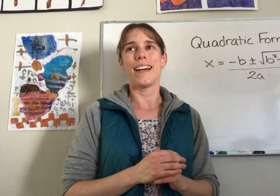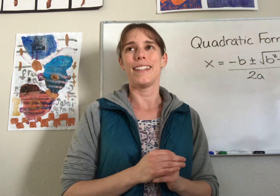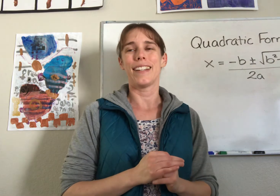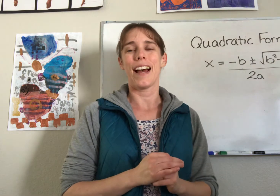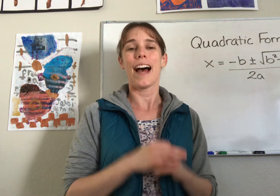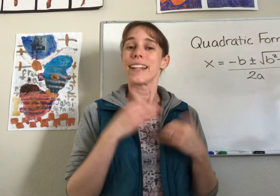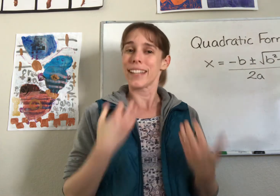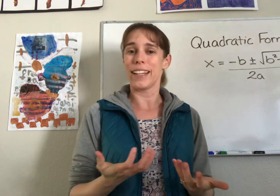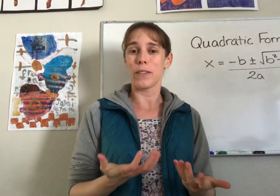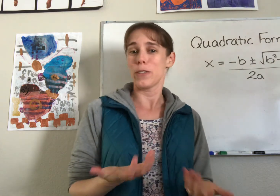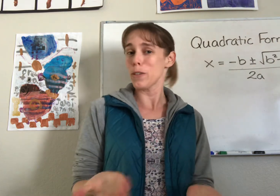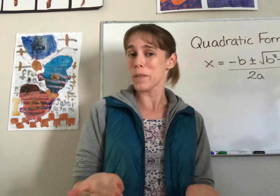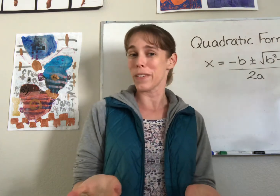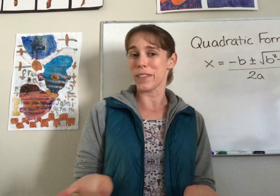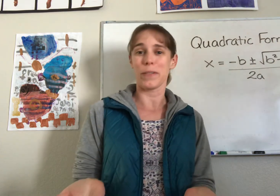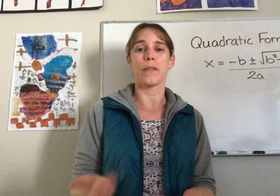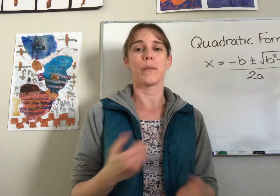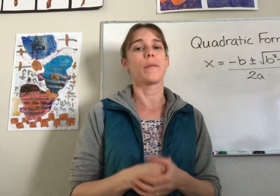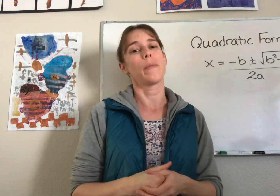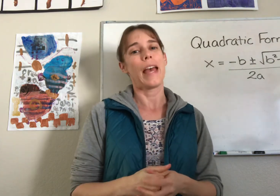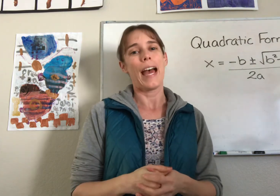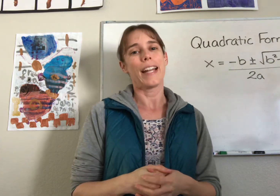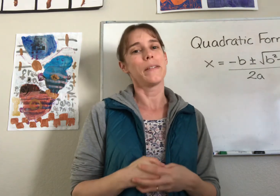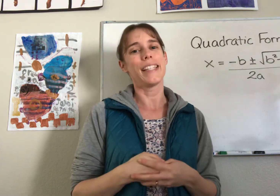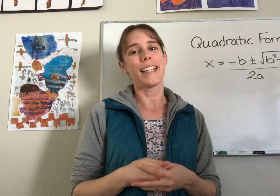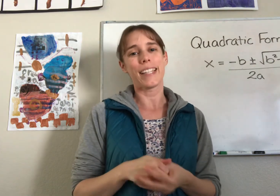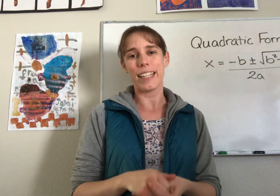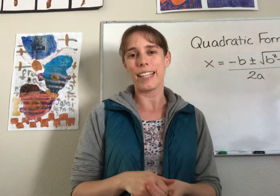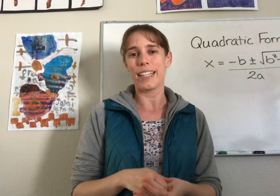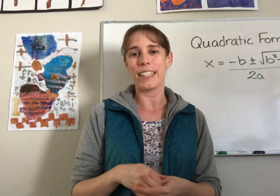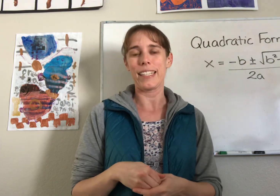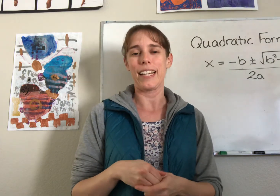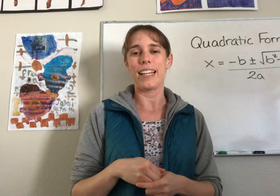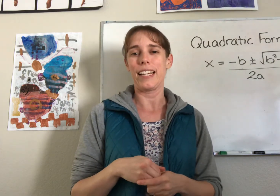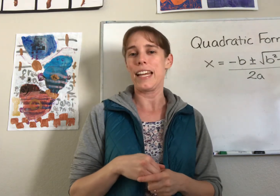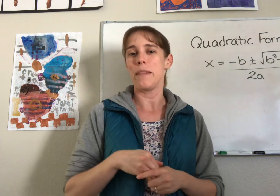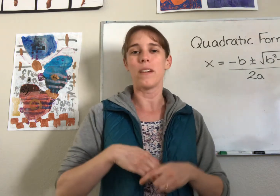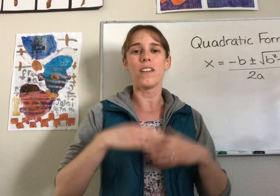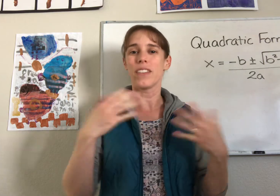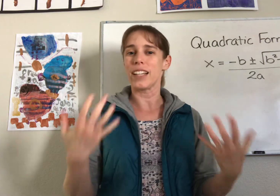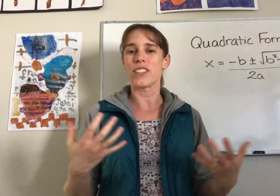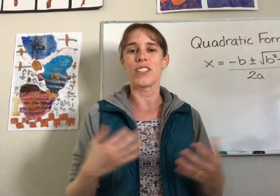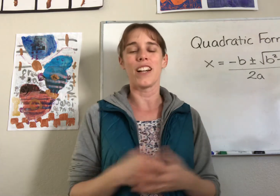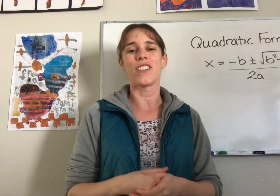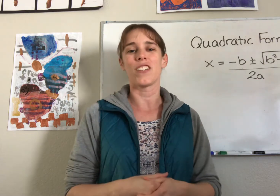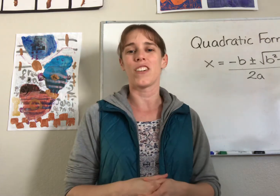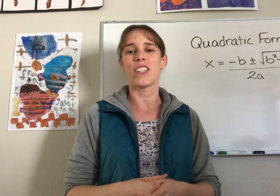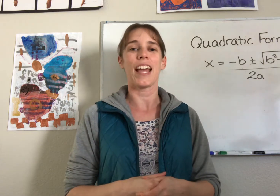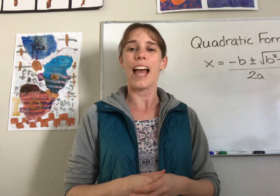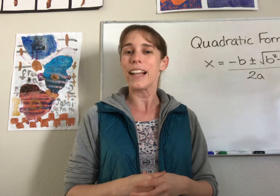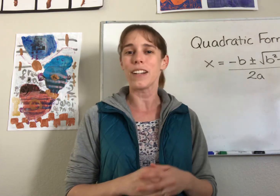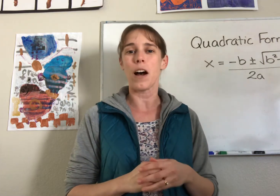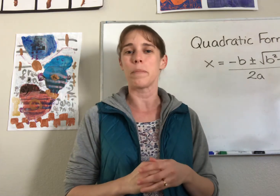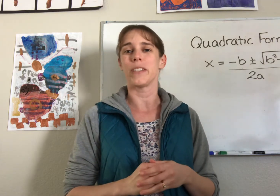and I had a sign language interpreter at the front of the room. And I would say silly things like, in the middle of the lecture, I'd just start saying helicopter